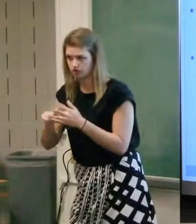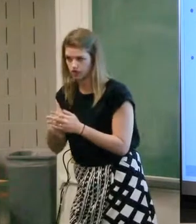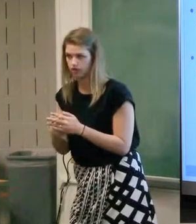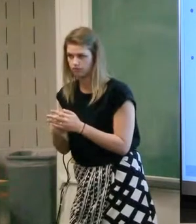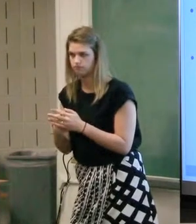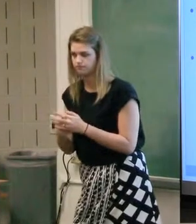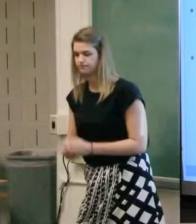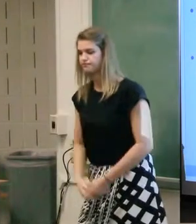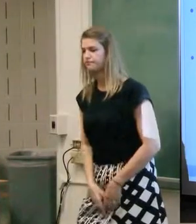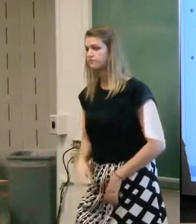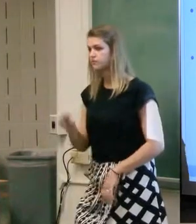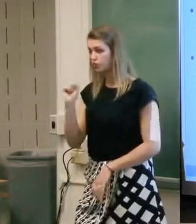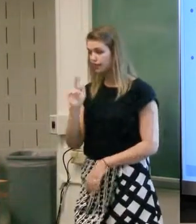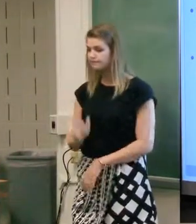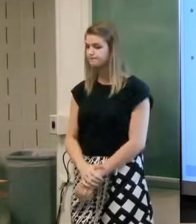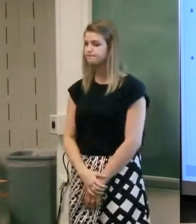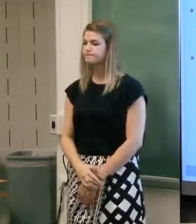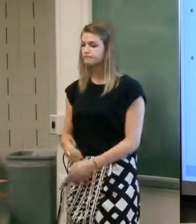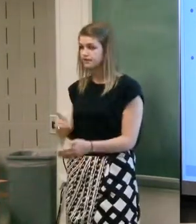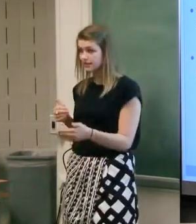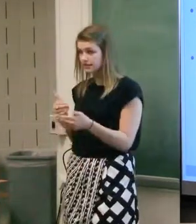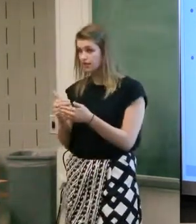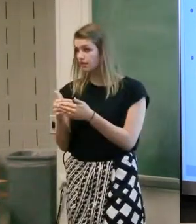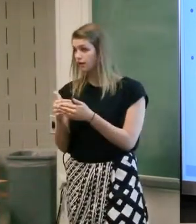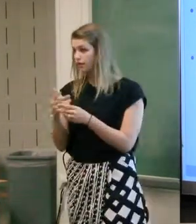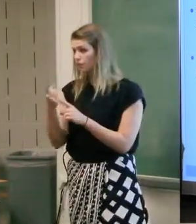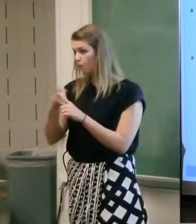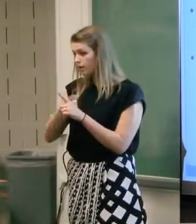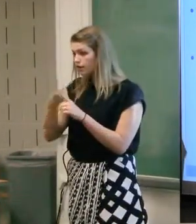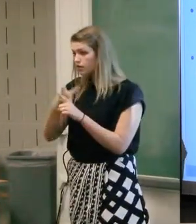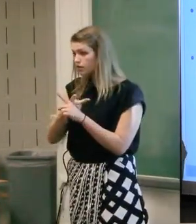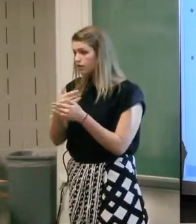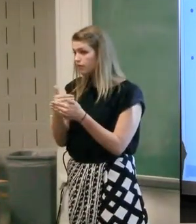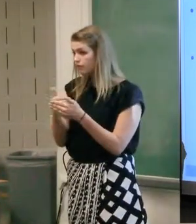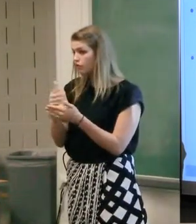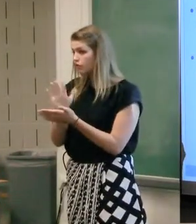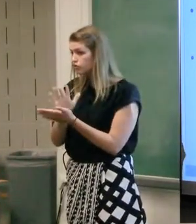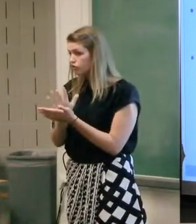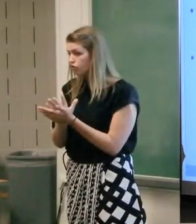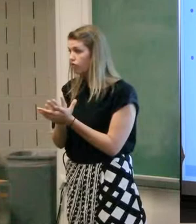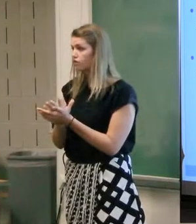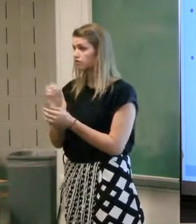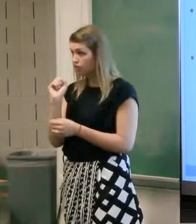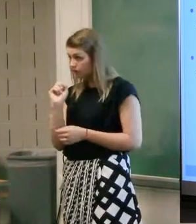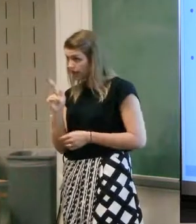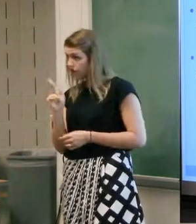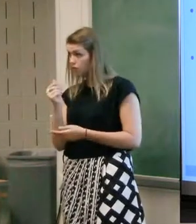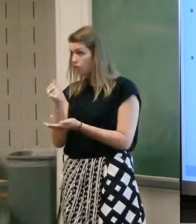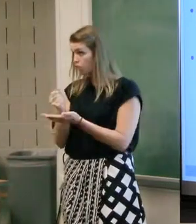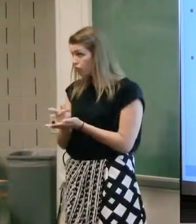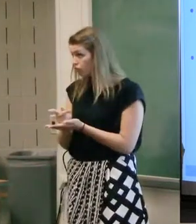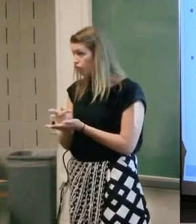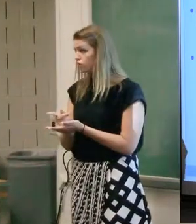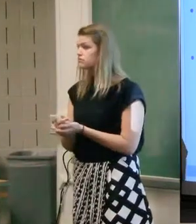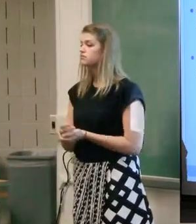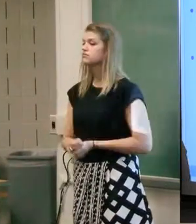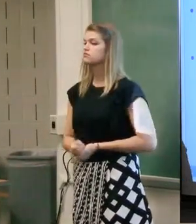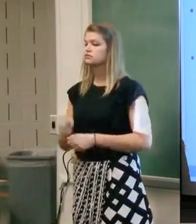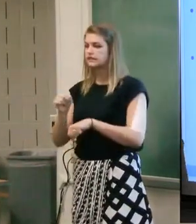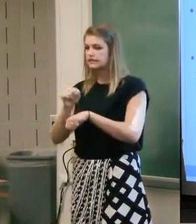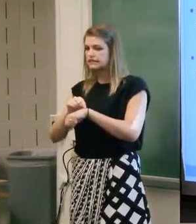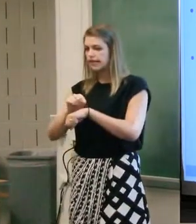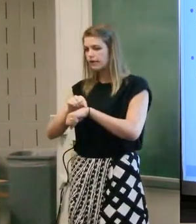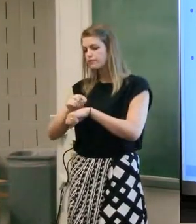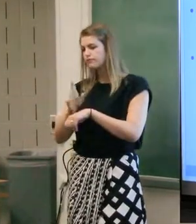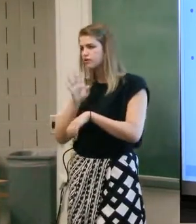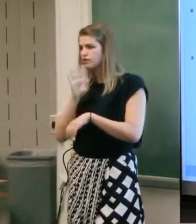school. And when it got closer, I emailed Crystal and I asked her if it was okay. Obviously during that time, we would be